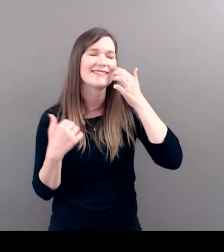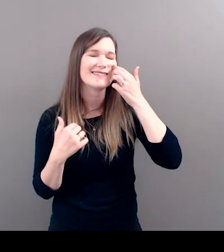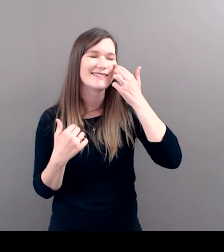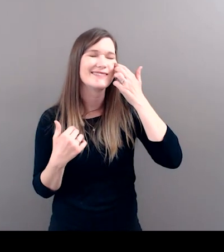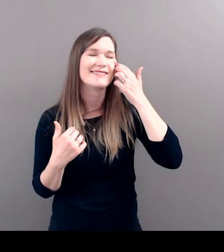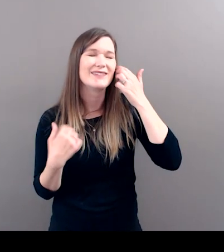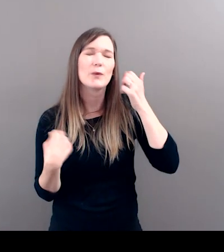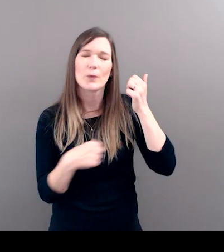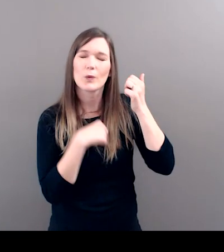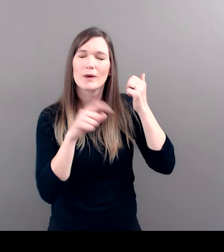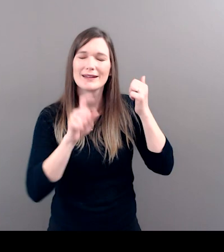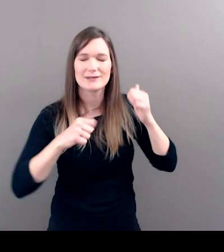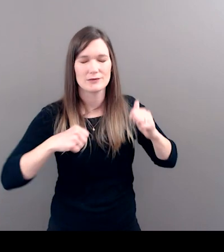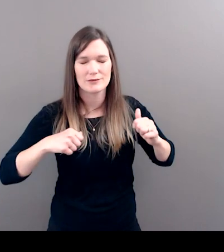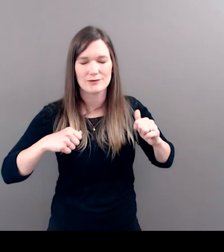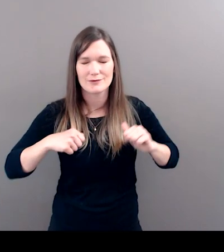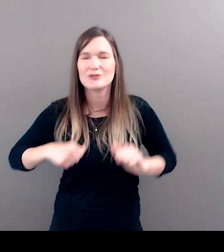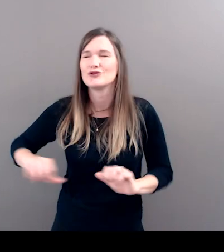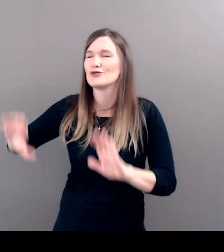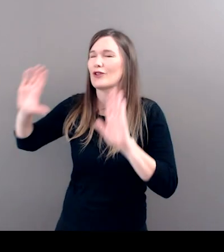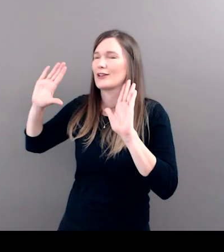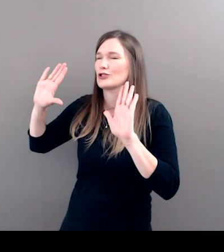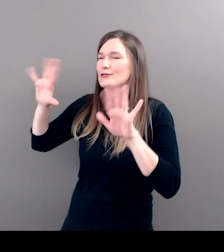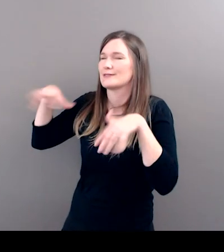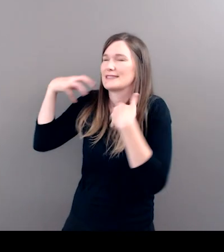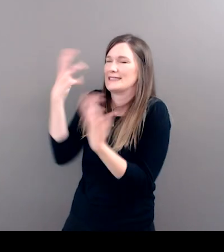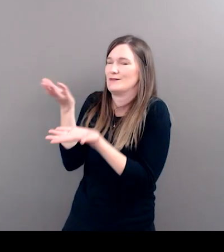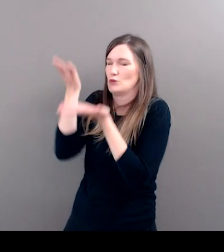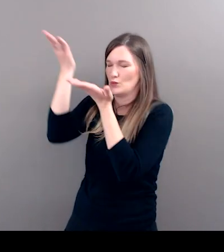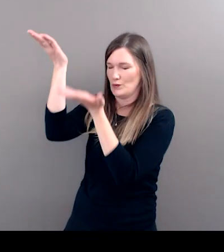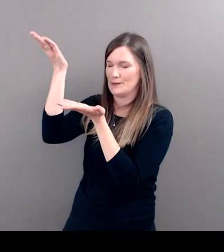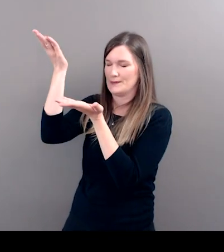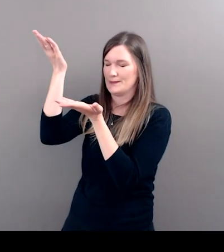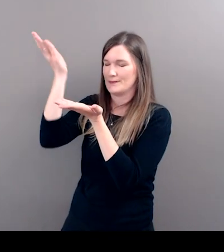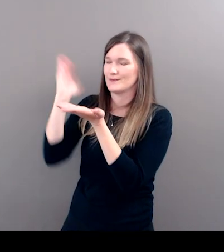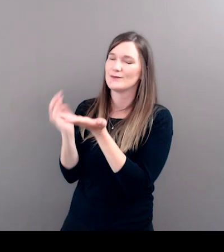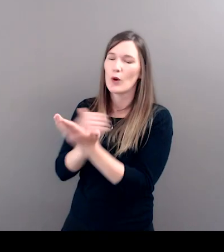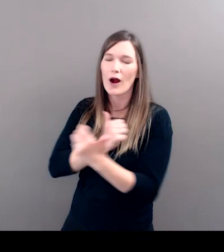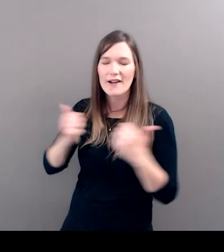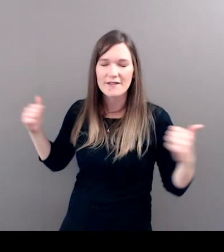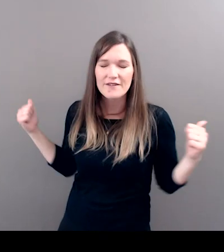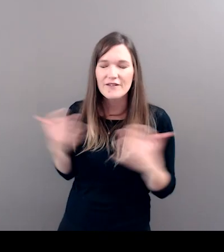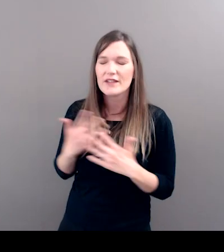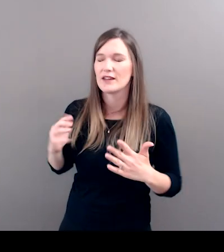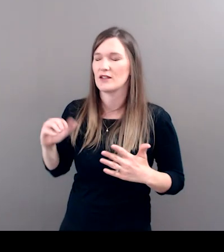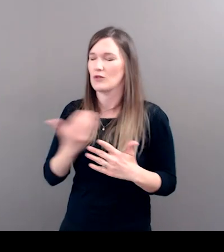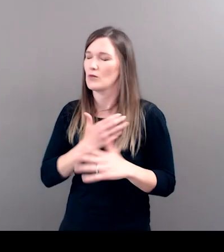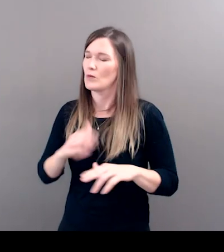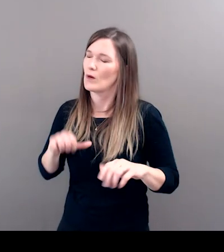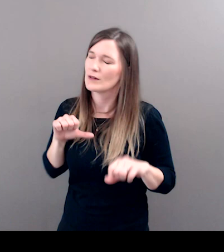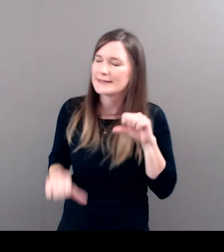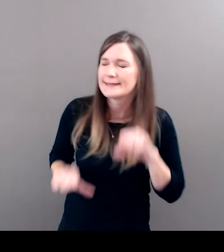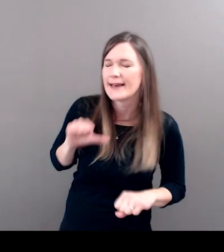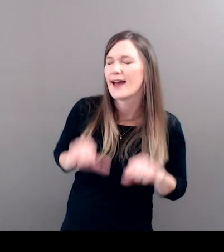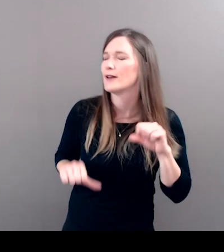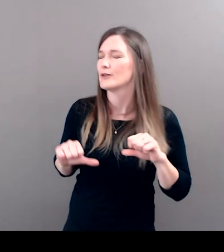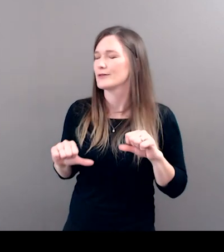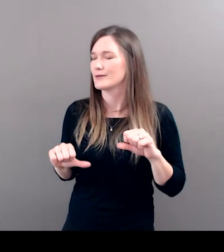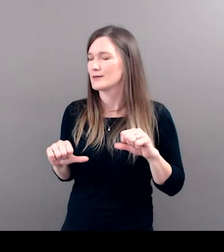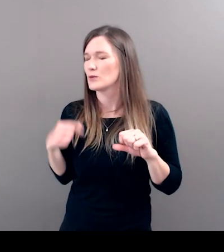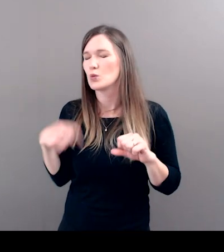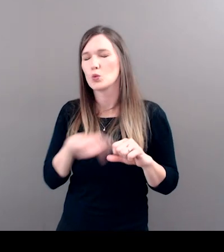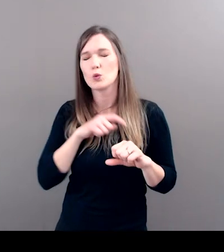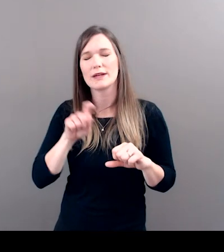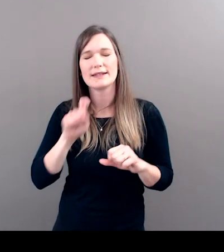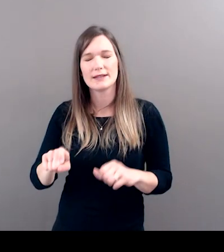that we need to surrender to you. We need to surrender our fear to you, our doubt. And we need to walk by faith, not by